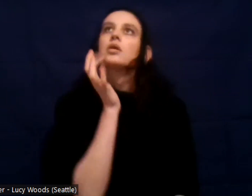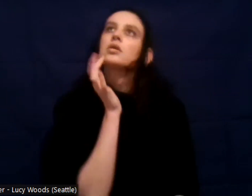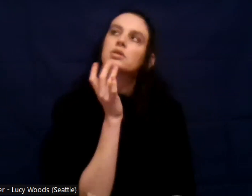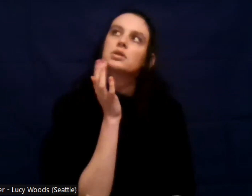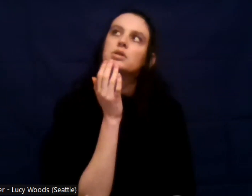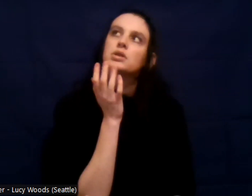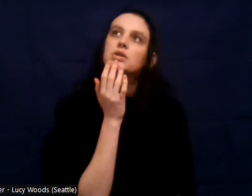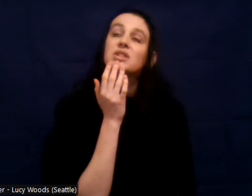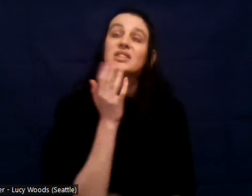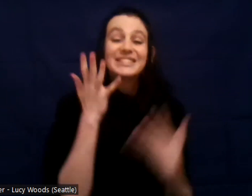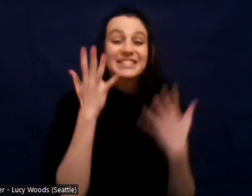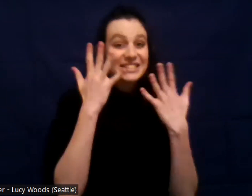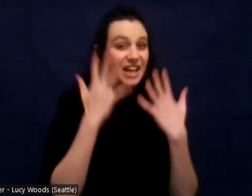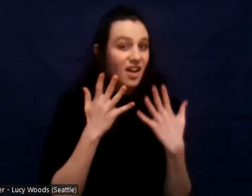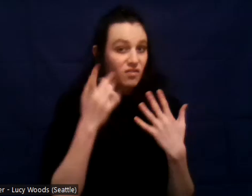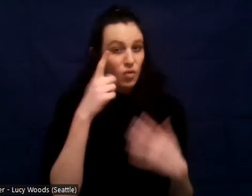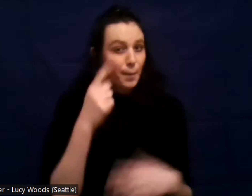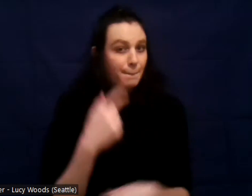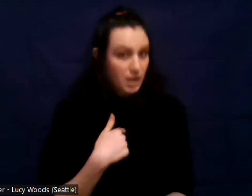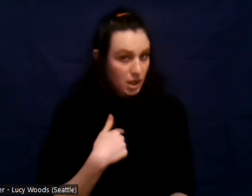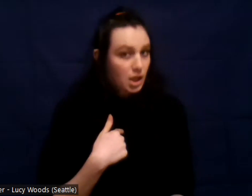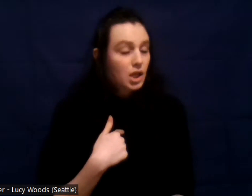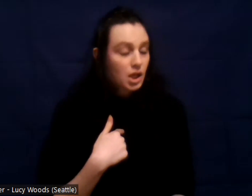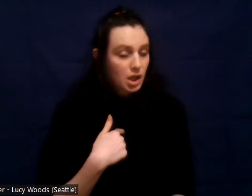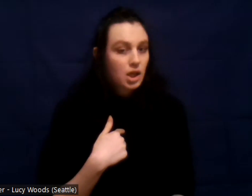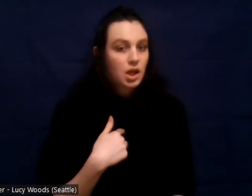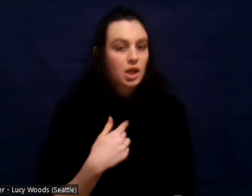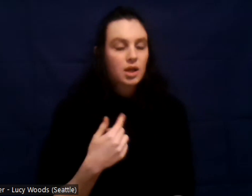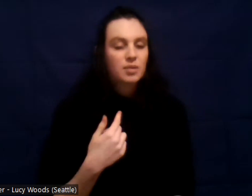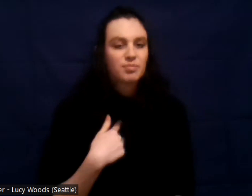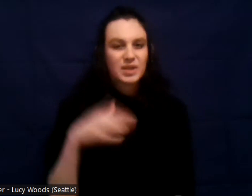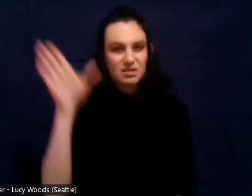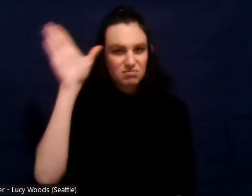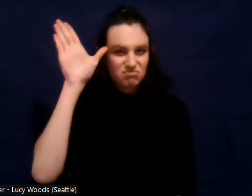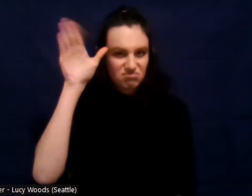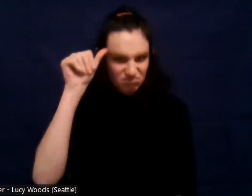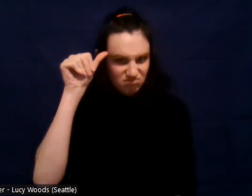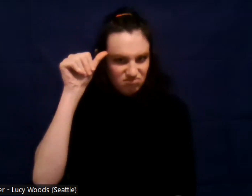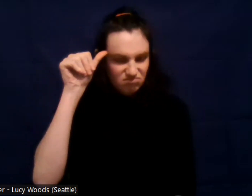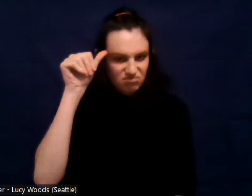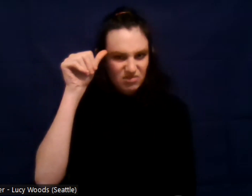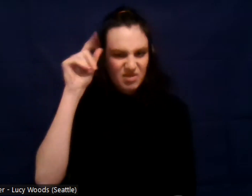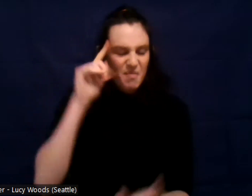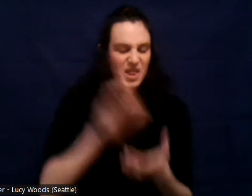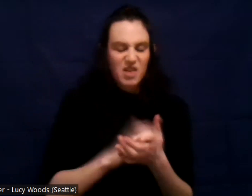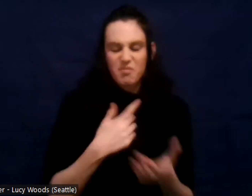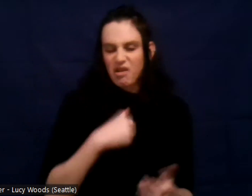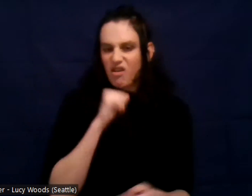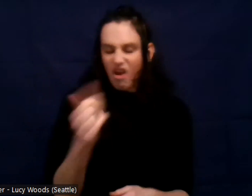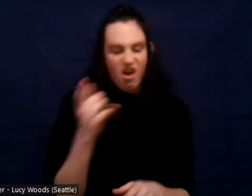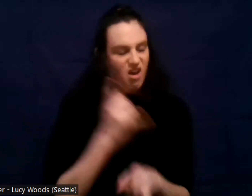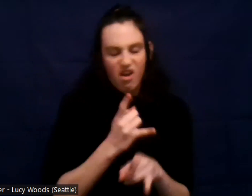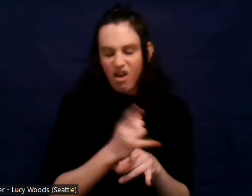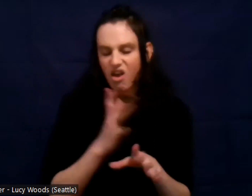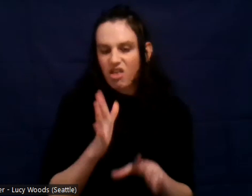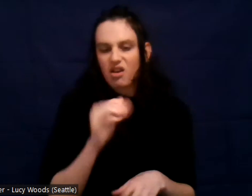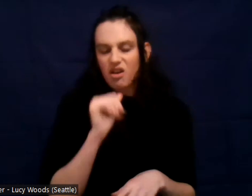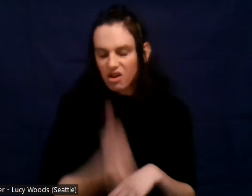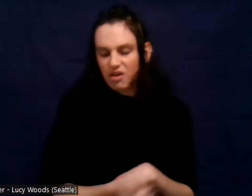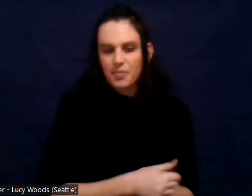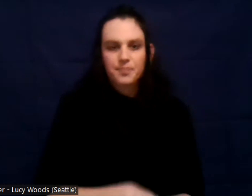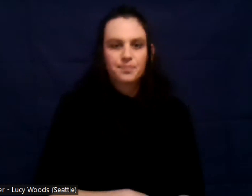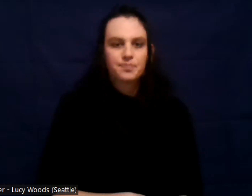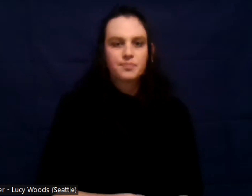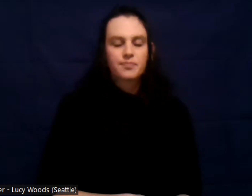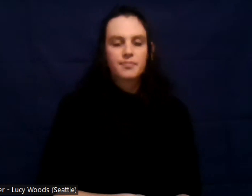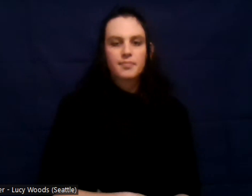unfortunately for me, so I was hard headed in that way. I didn't have a reason that I